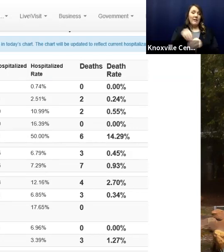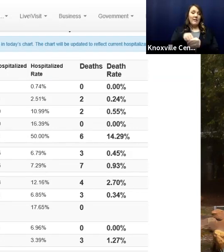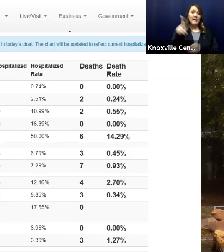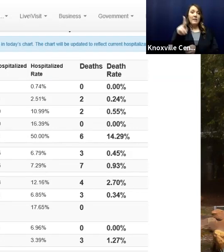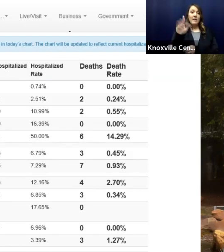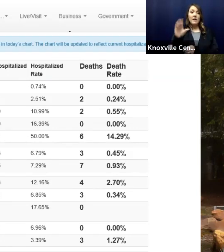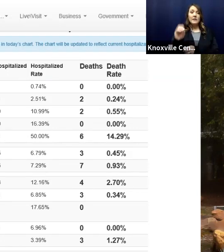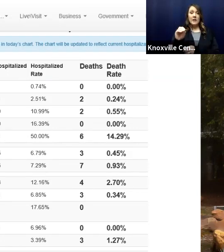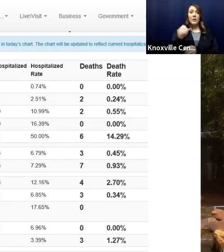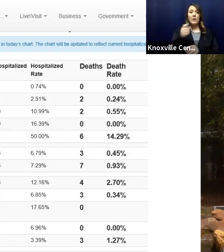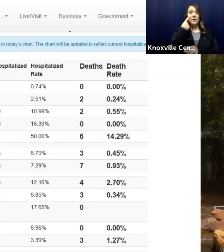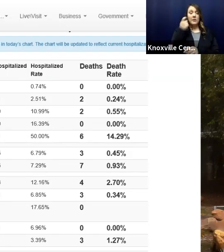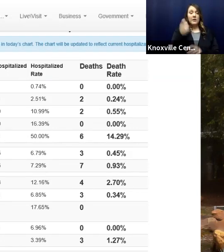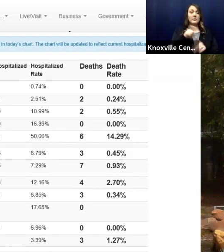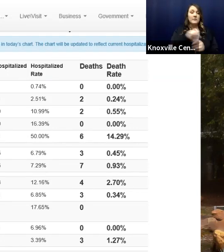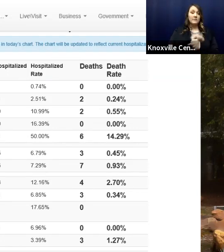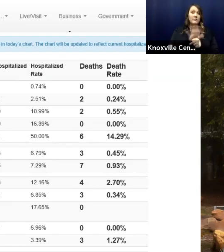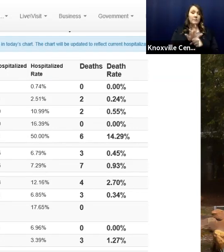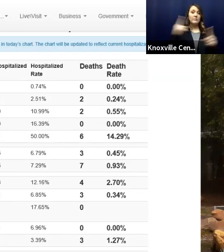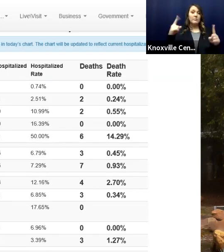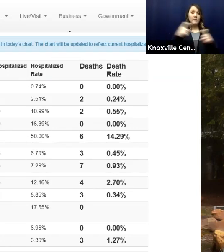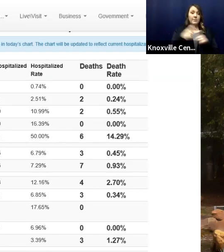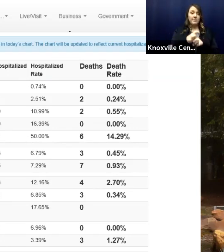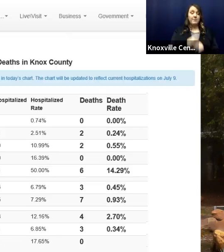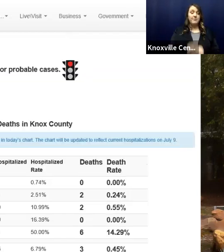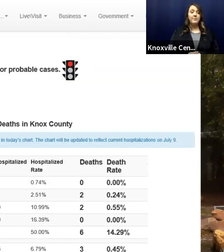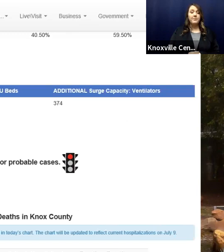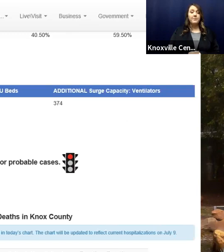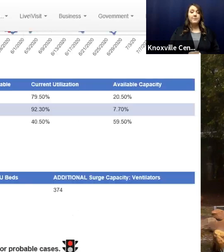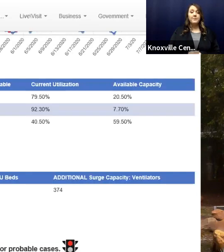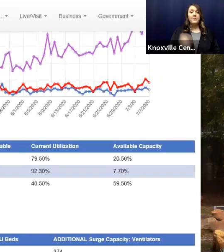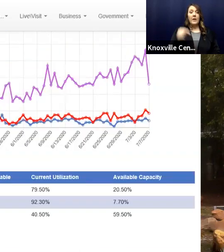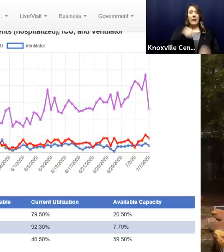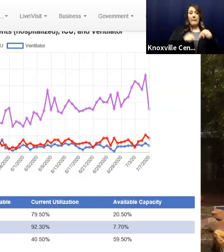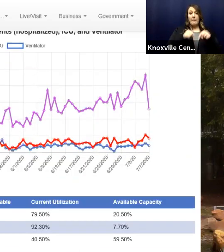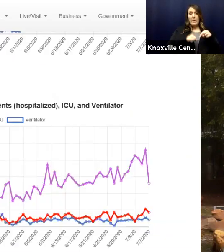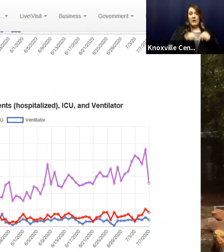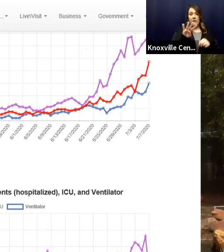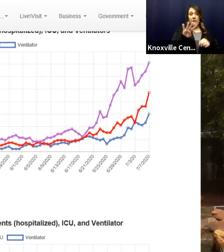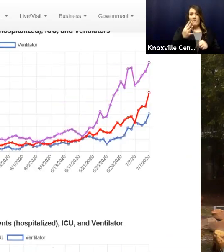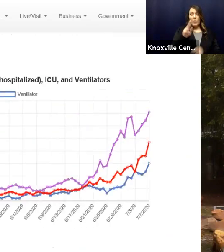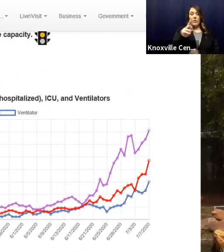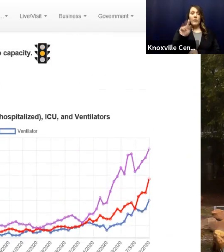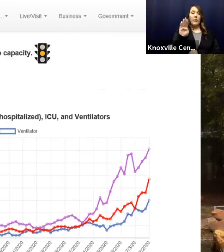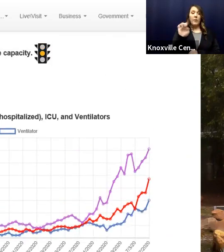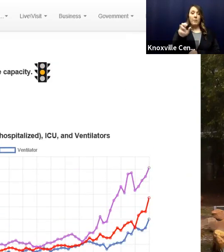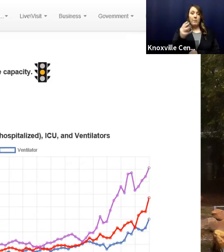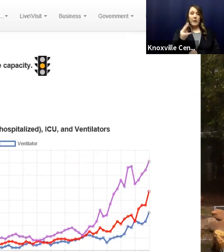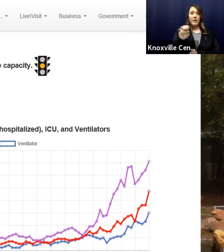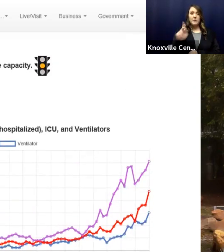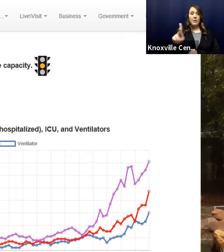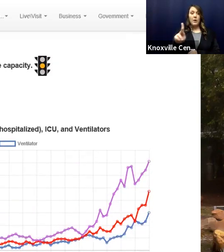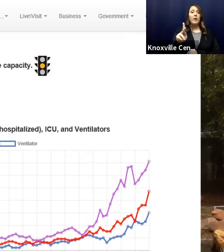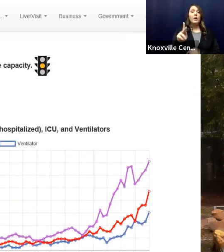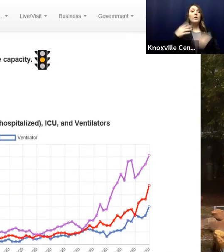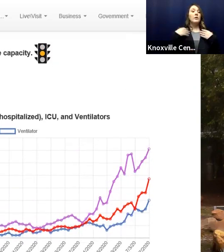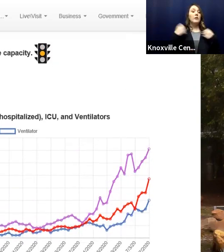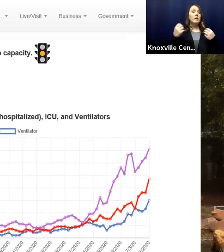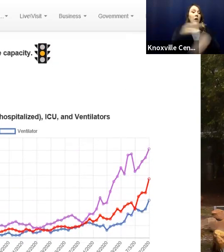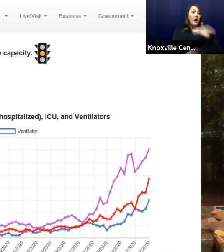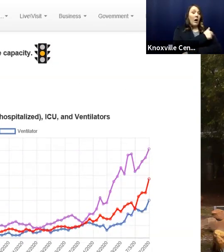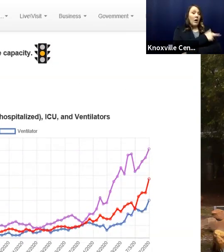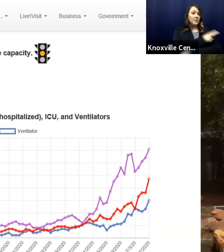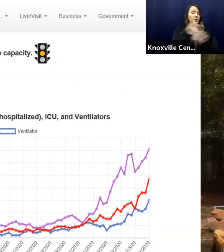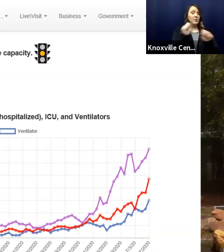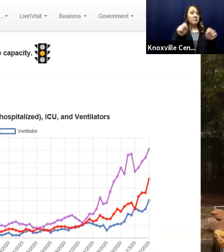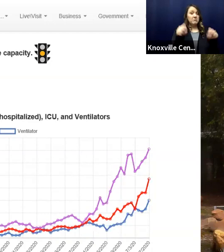to COVID-19. And back to our fourth benchmark. Healthcare system capabilities remain within current